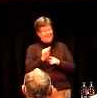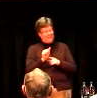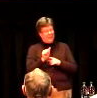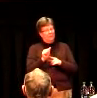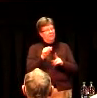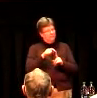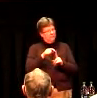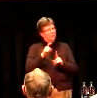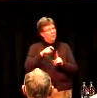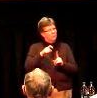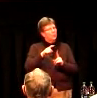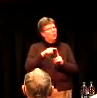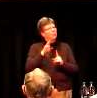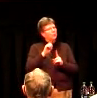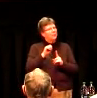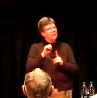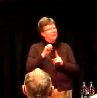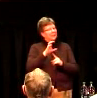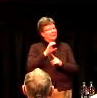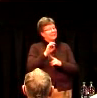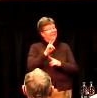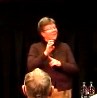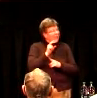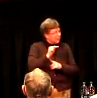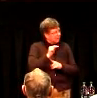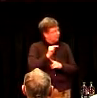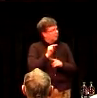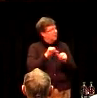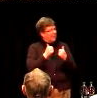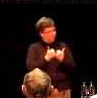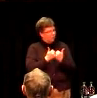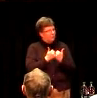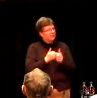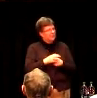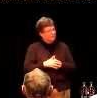this civilian agency.